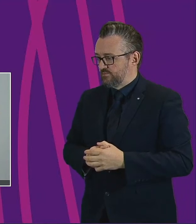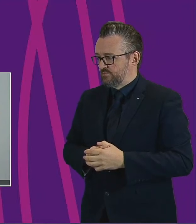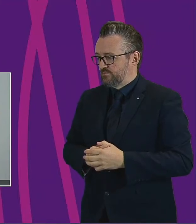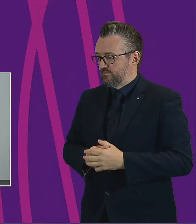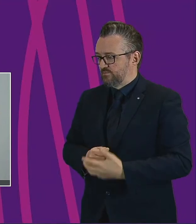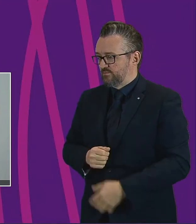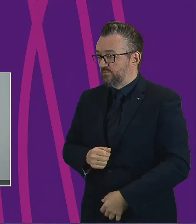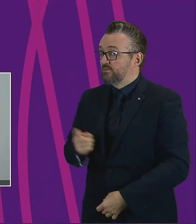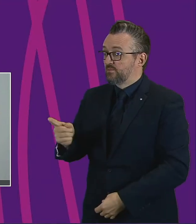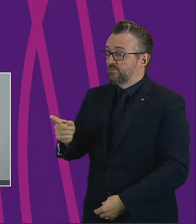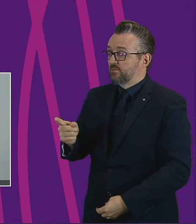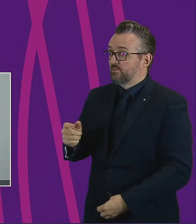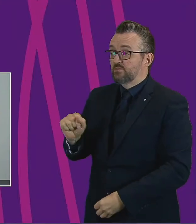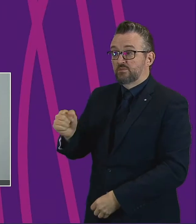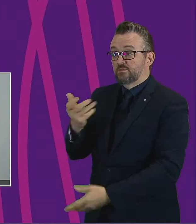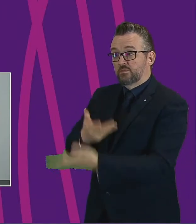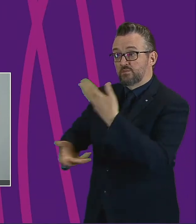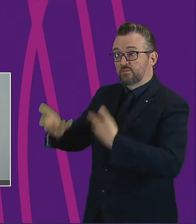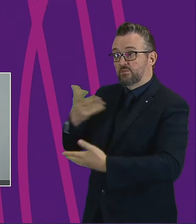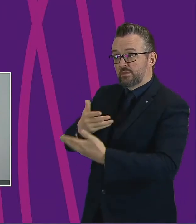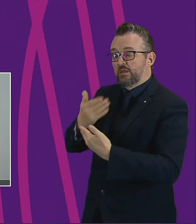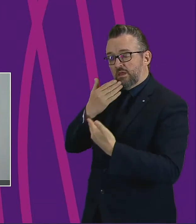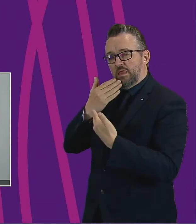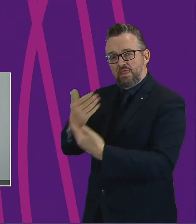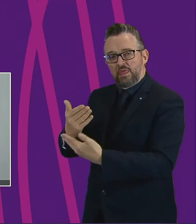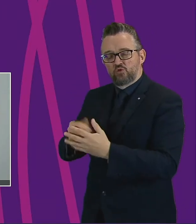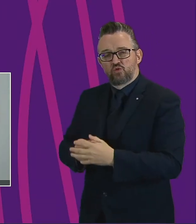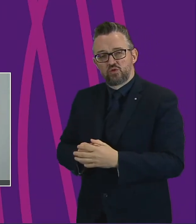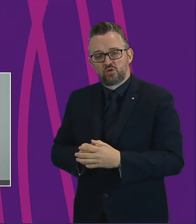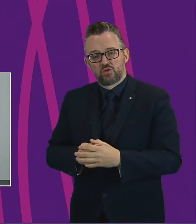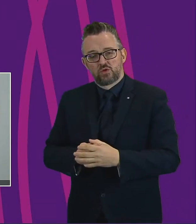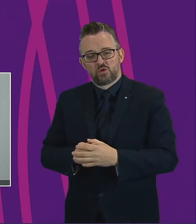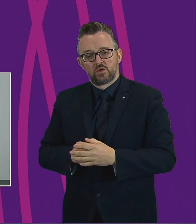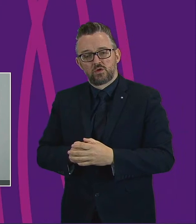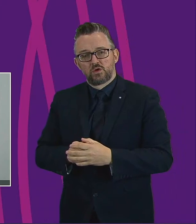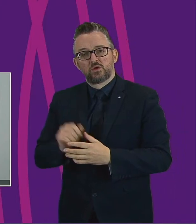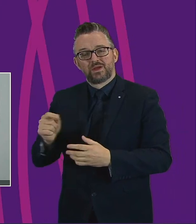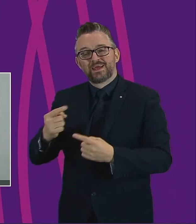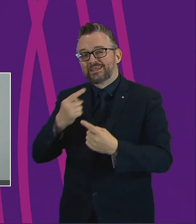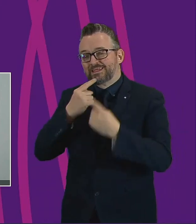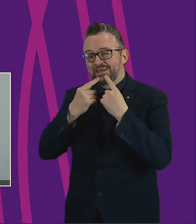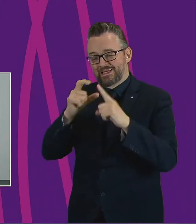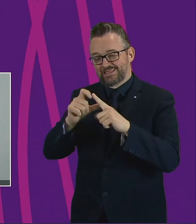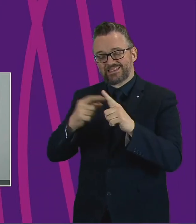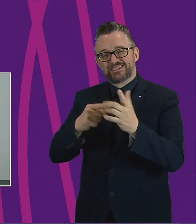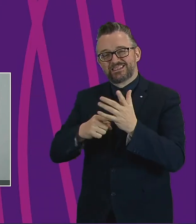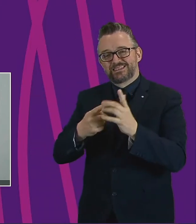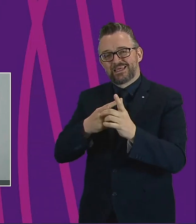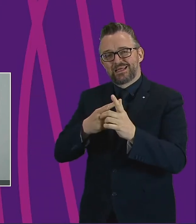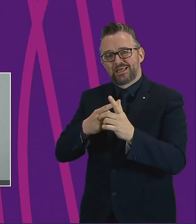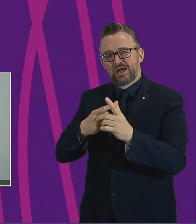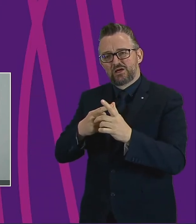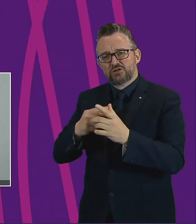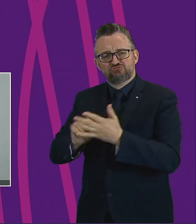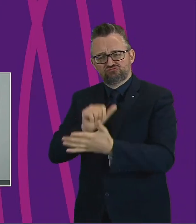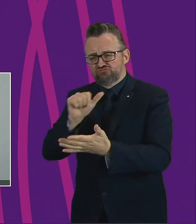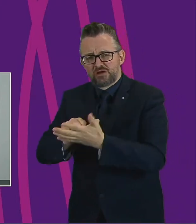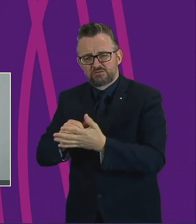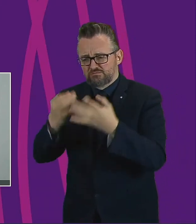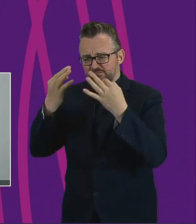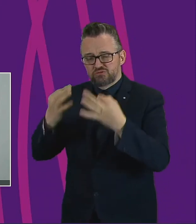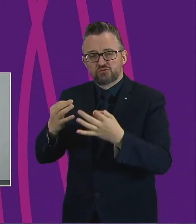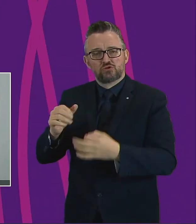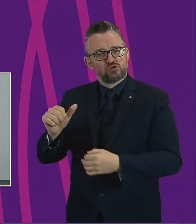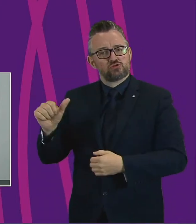I thank the Cabinet Secretary for her answer. Robust and reliable data on the transmission of COVID-19 in healthcare settings should